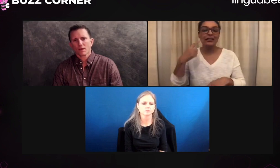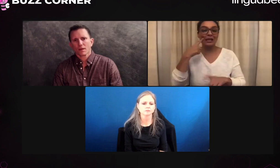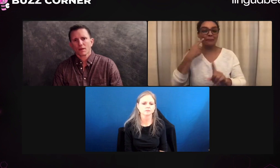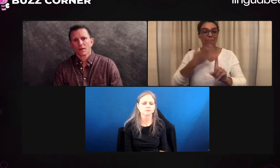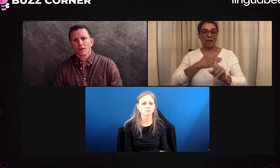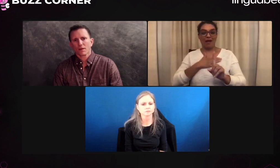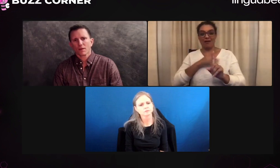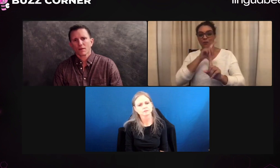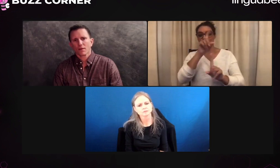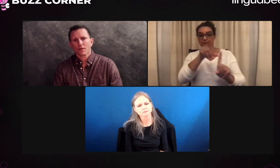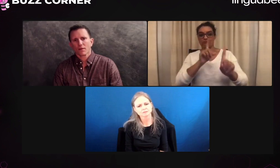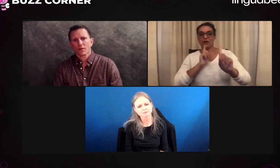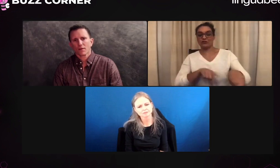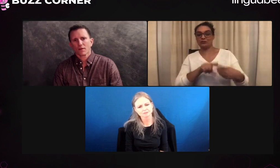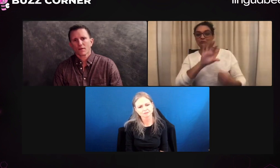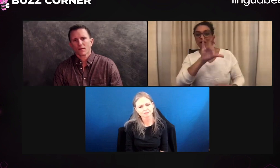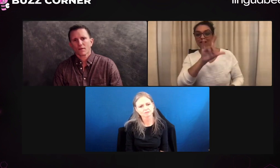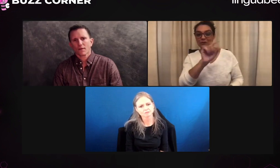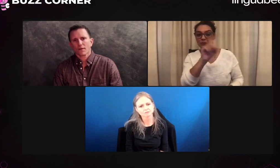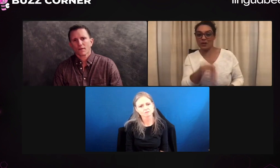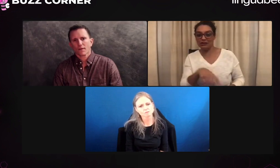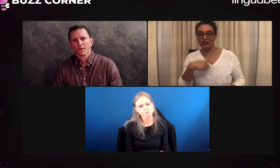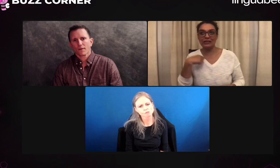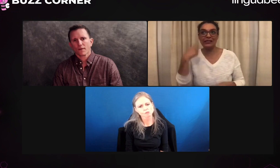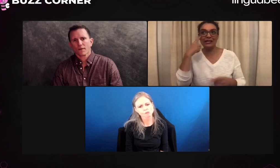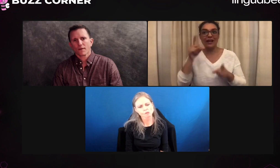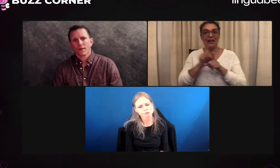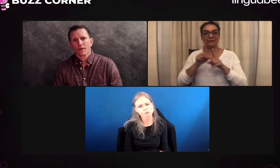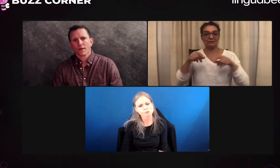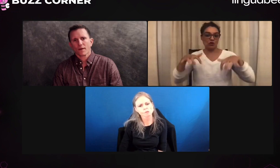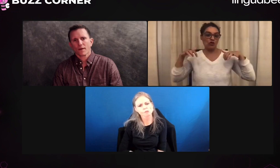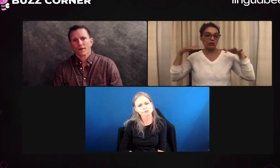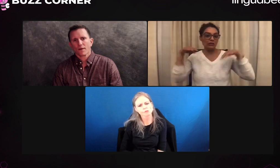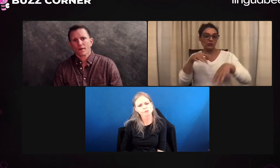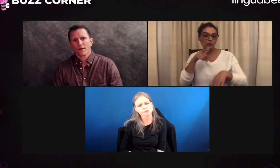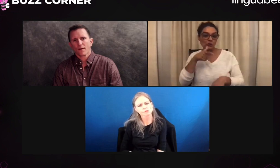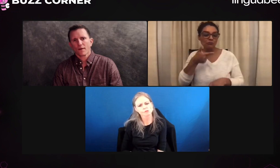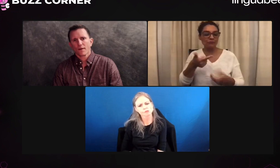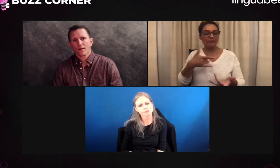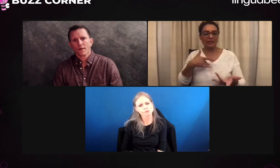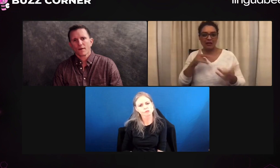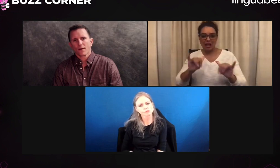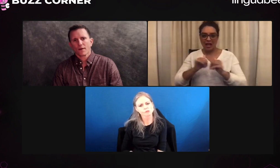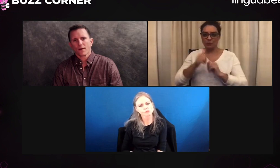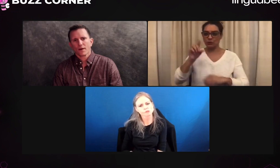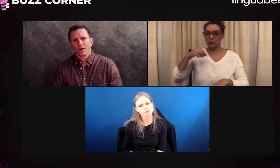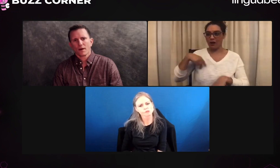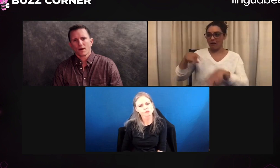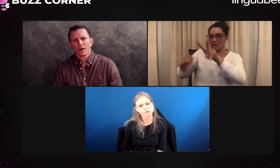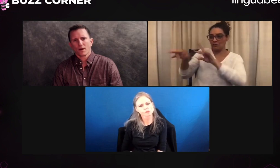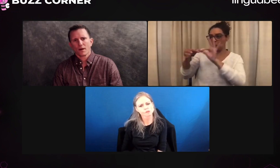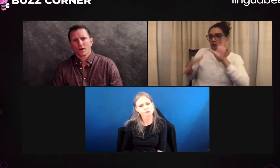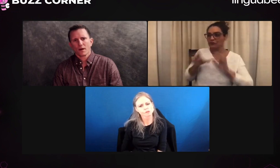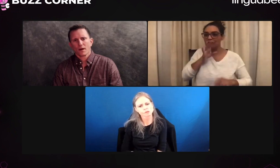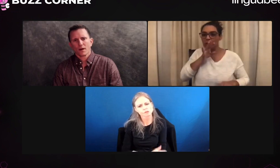to request an interpreter, and also in response to your comment about engaging with an